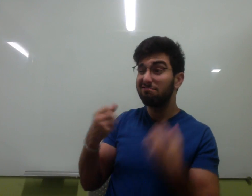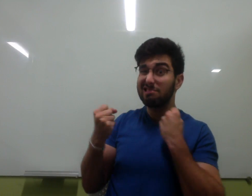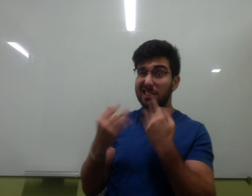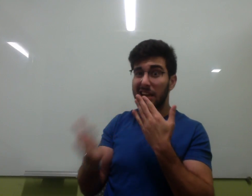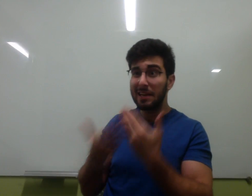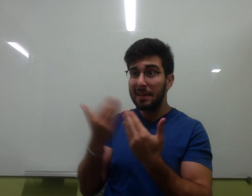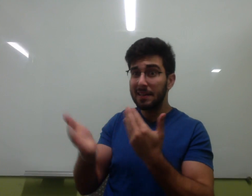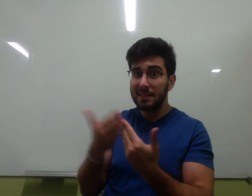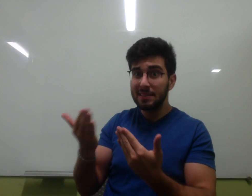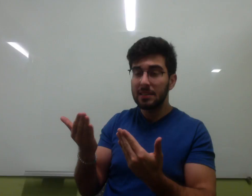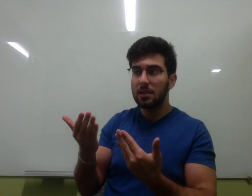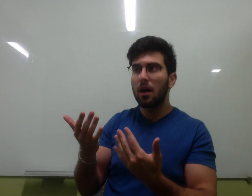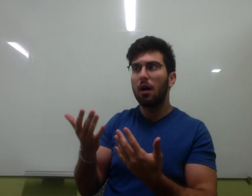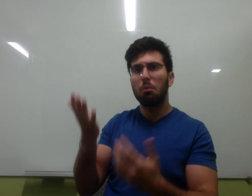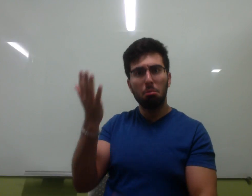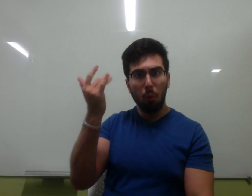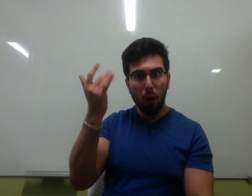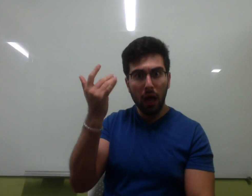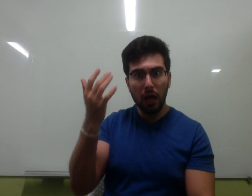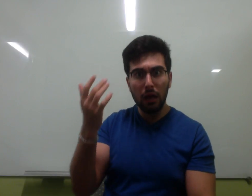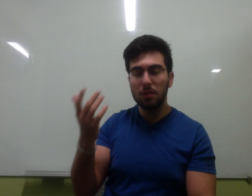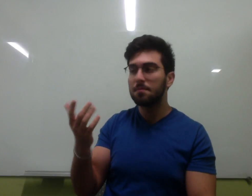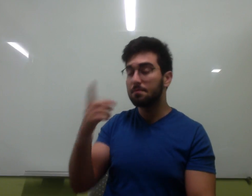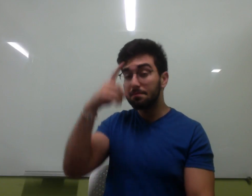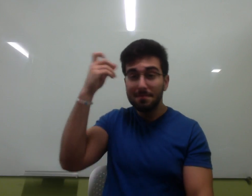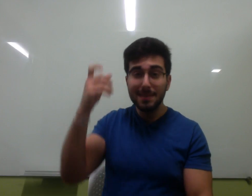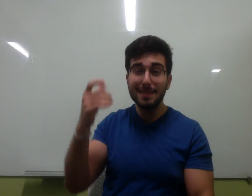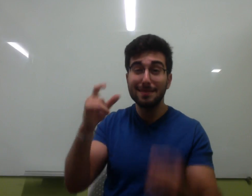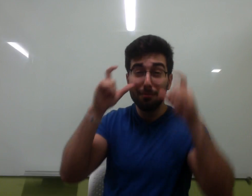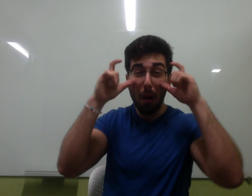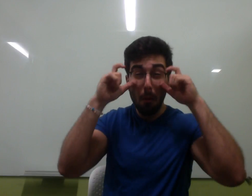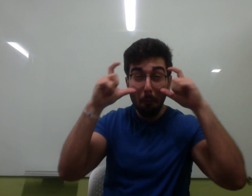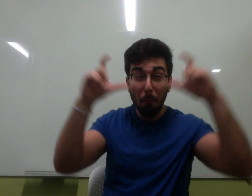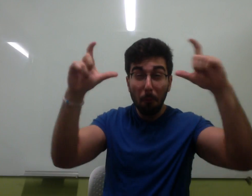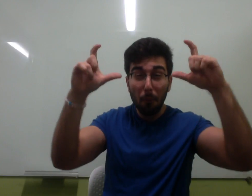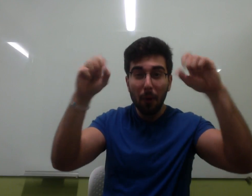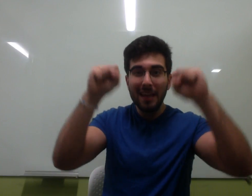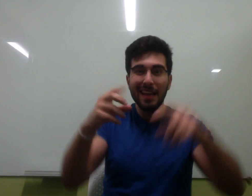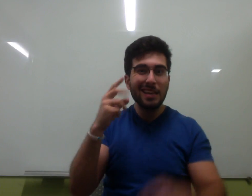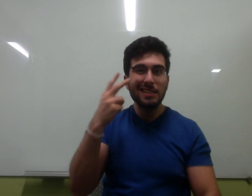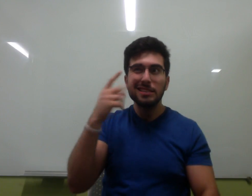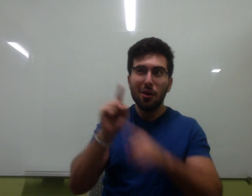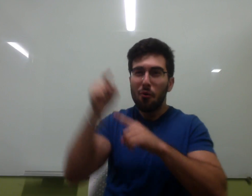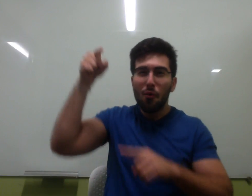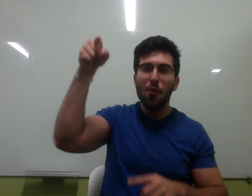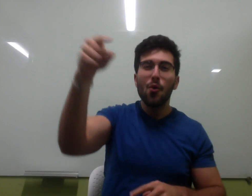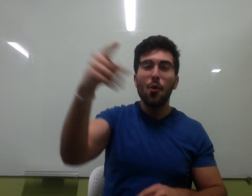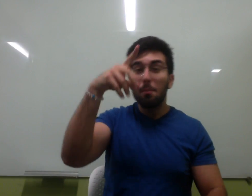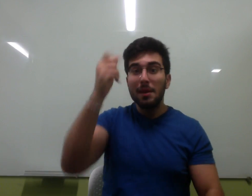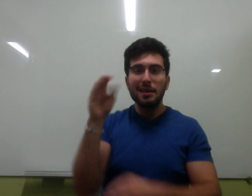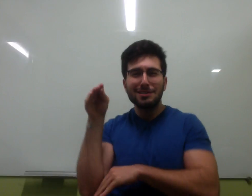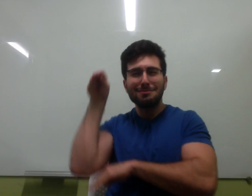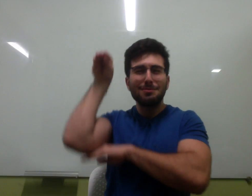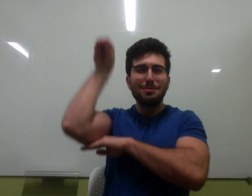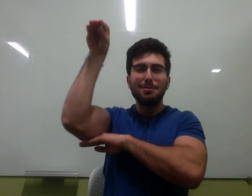they can see even further. So if a giraffe starts running, the other animals are like, "I'm out too." Well, yeah, not only that, and this is so cool. I love